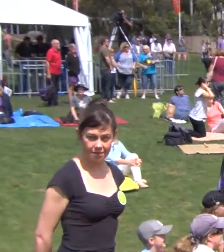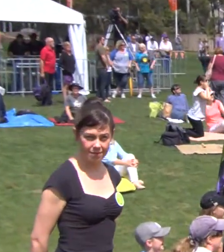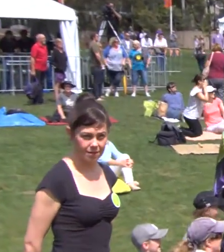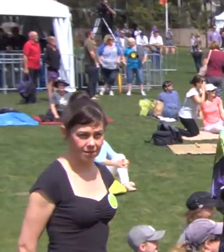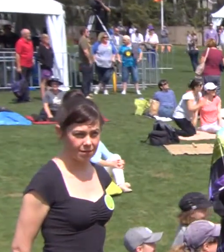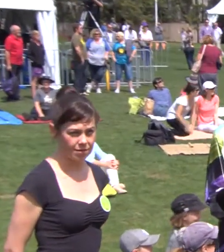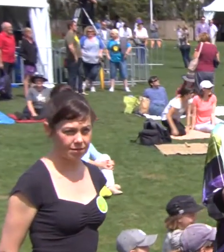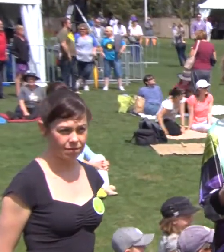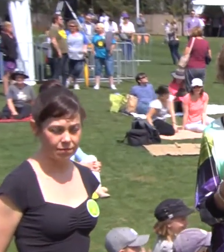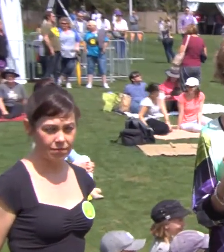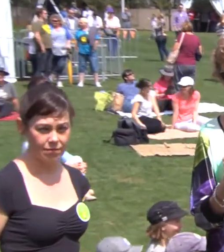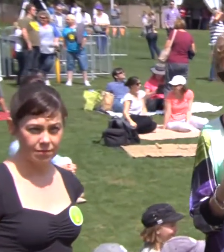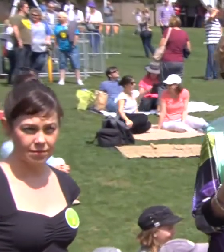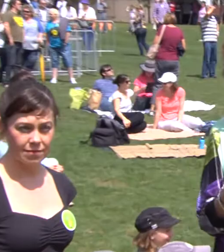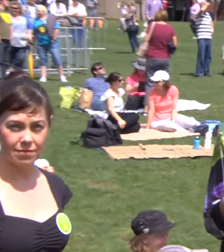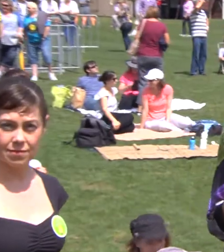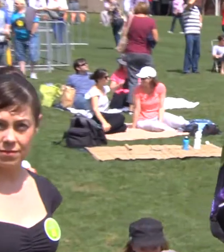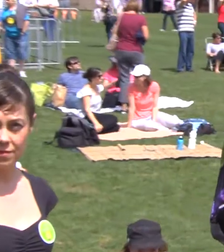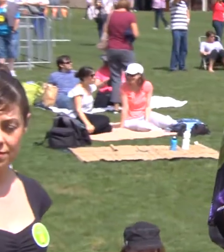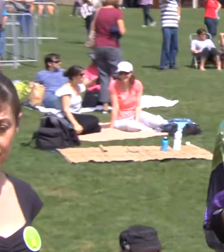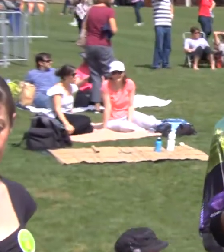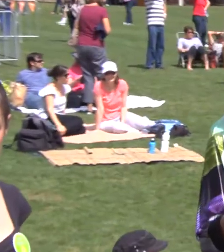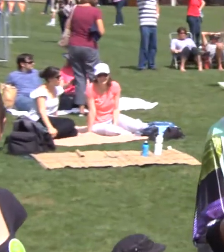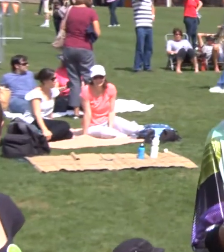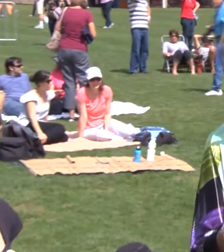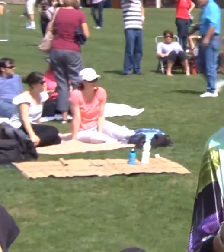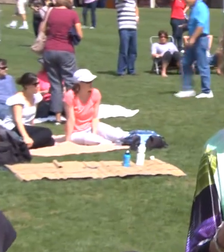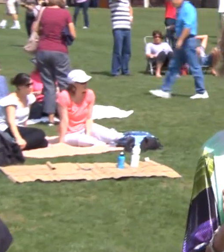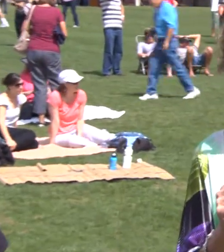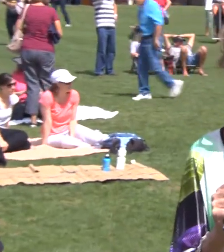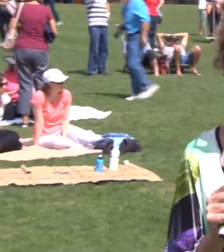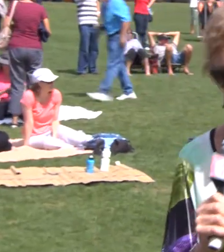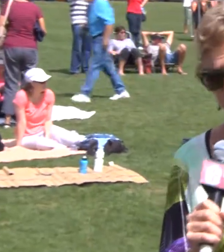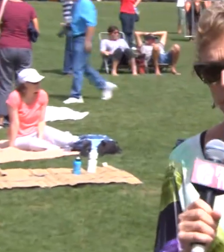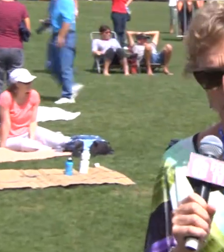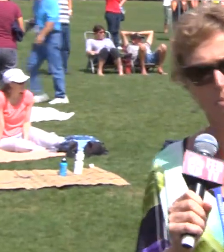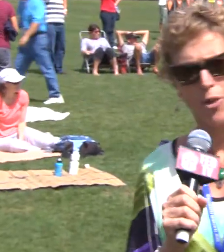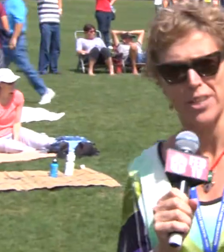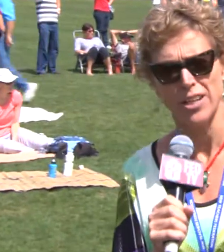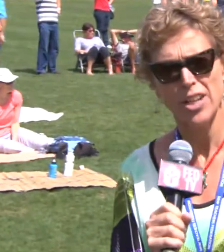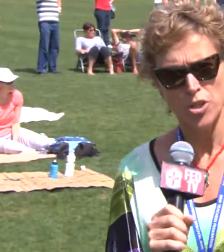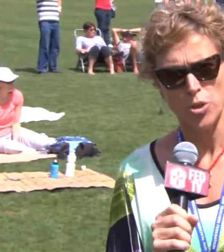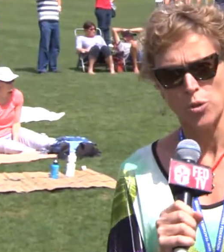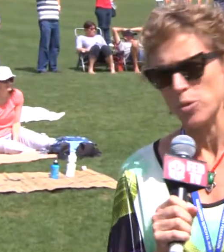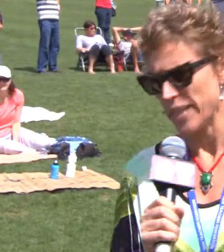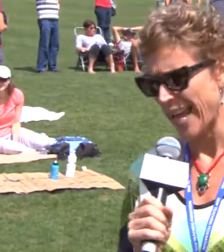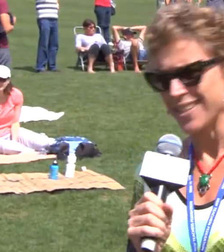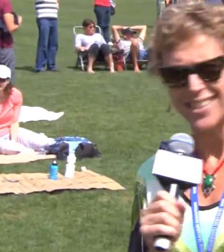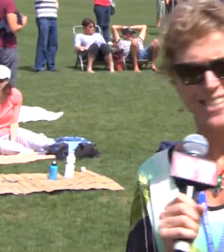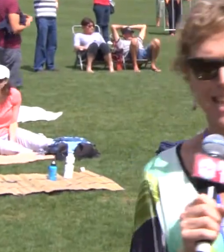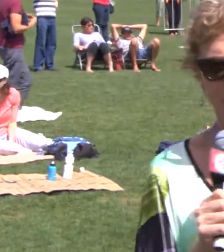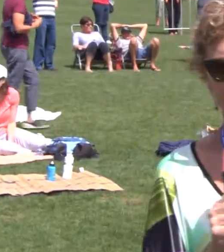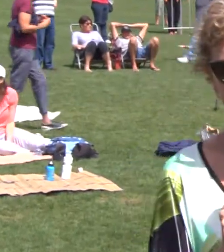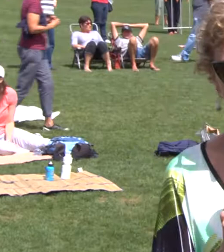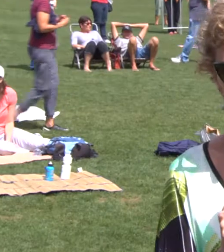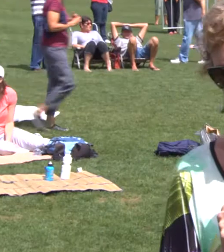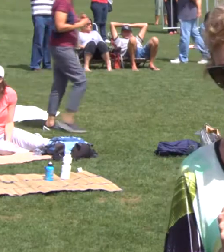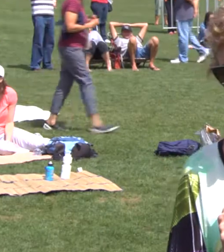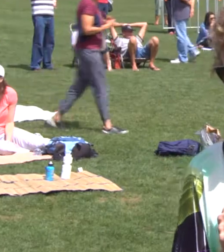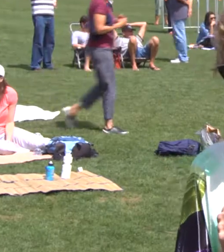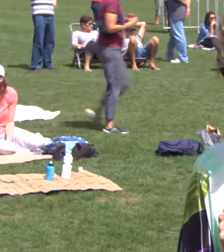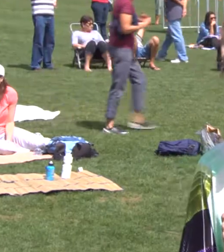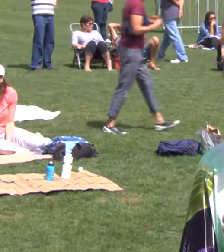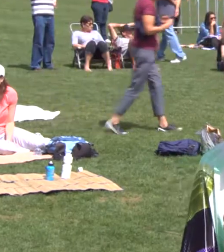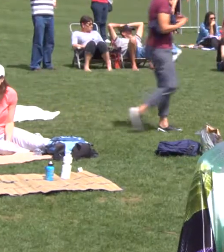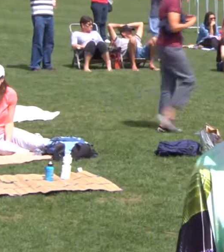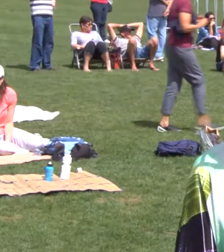serious measure, because we are disappointed with the cuts that have happened to both public education, both in schools and in TAFE. And we're going to find